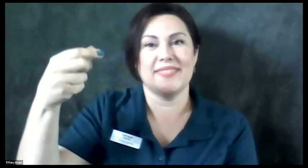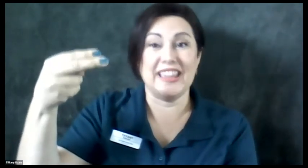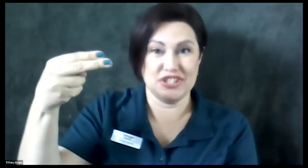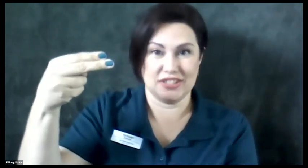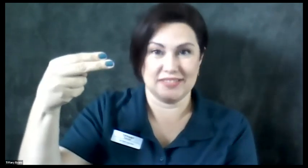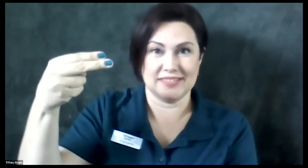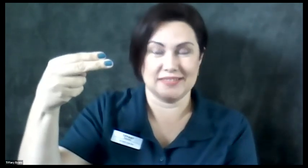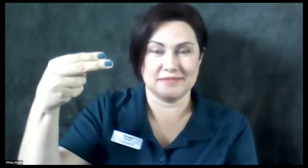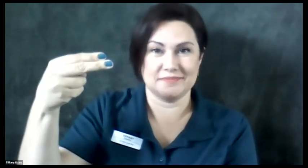H,